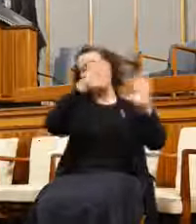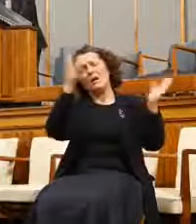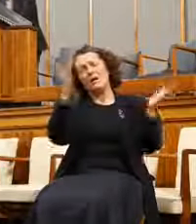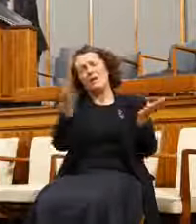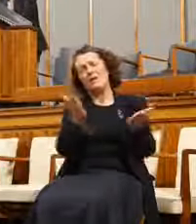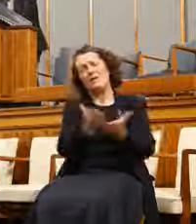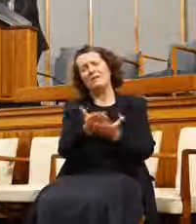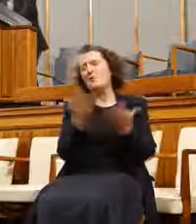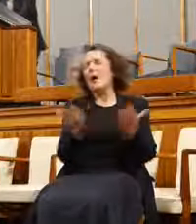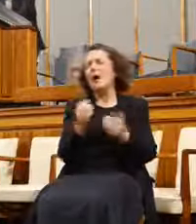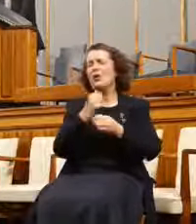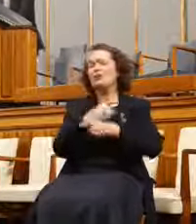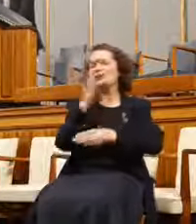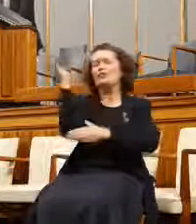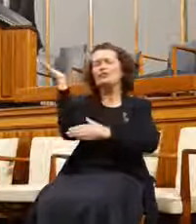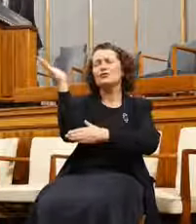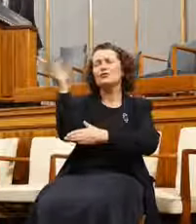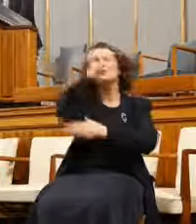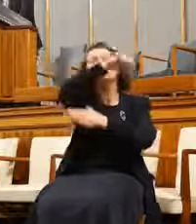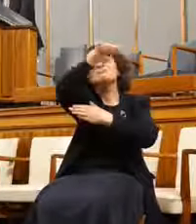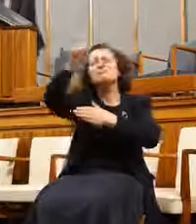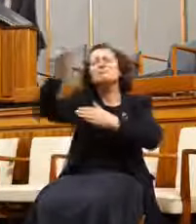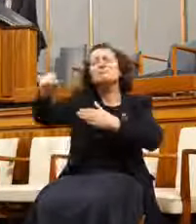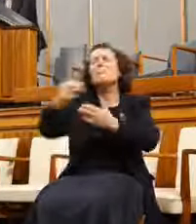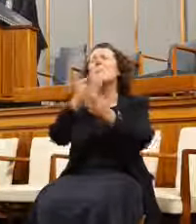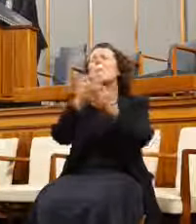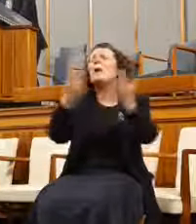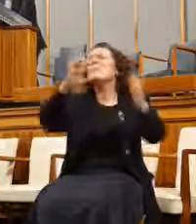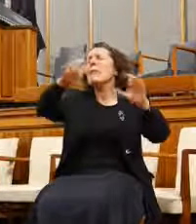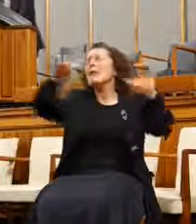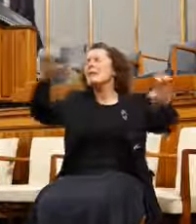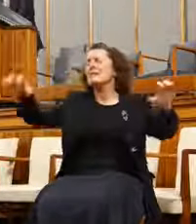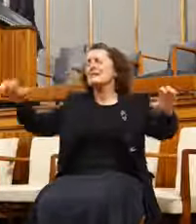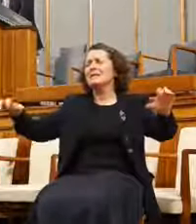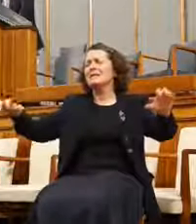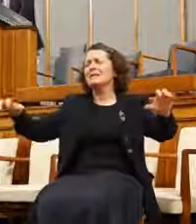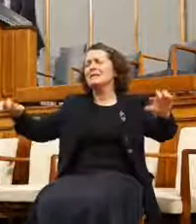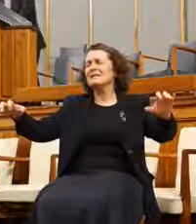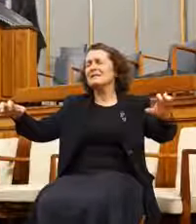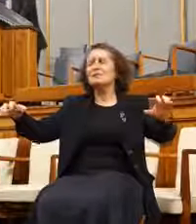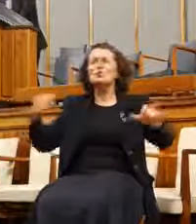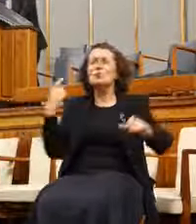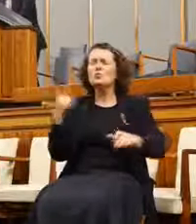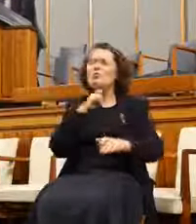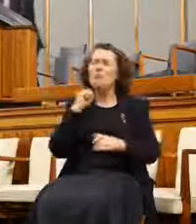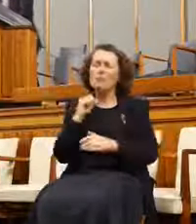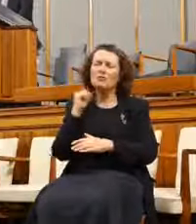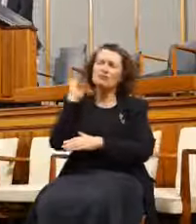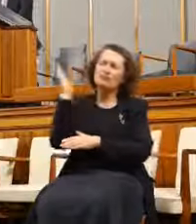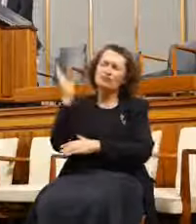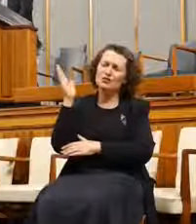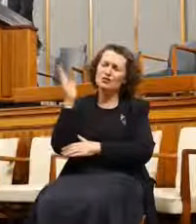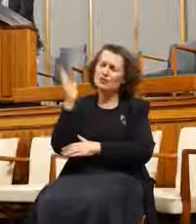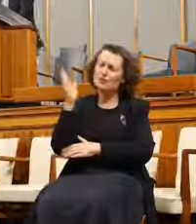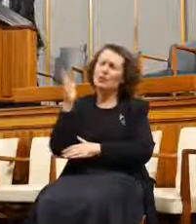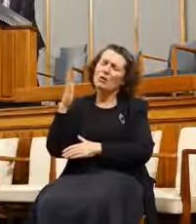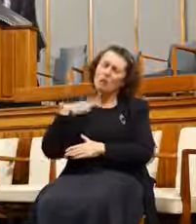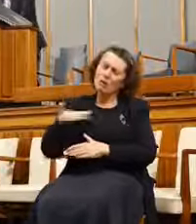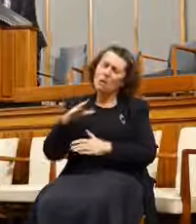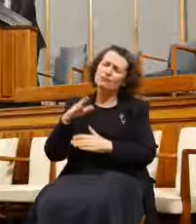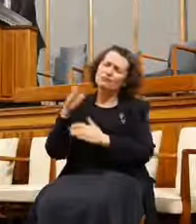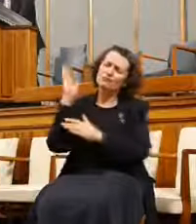up and messengers of Calvary reach out to lost souls. O Lord, mightily bless